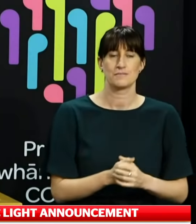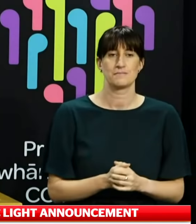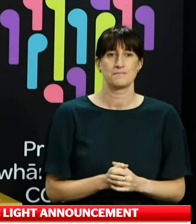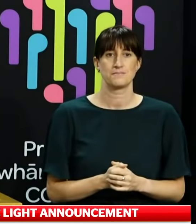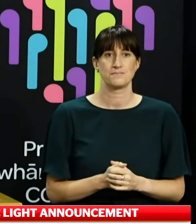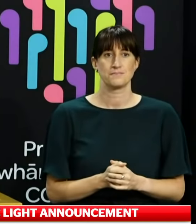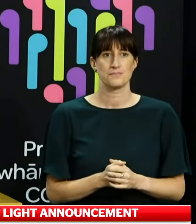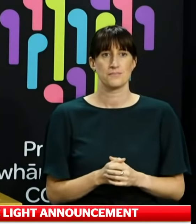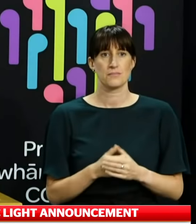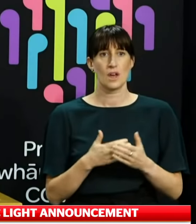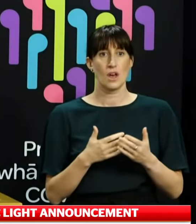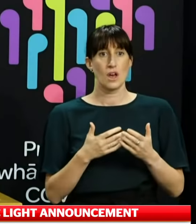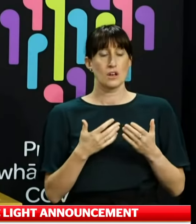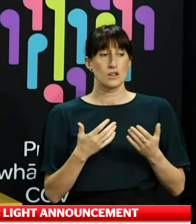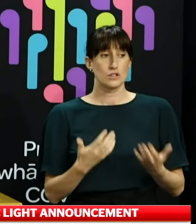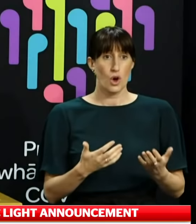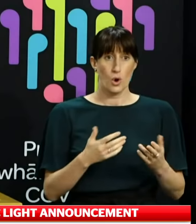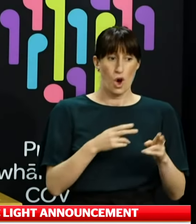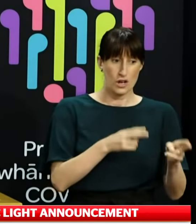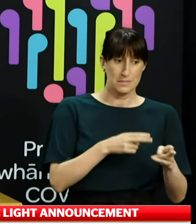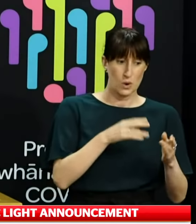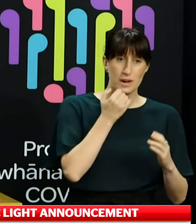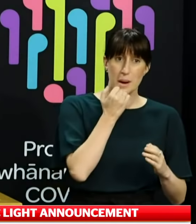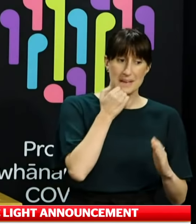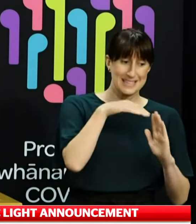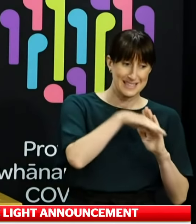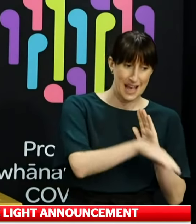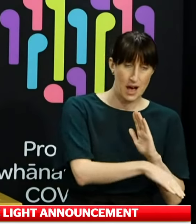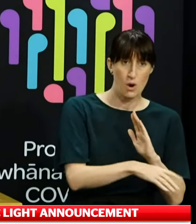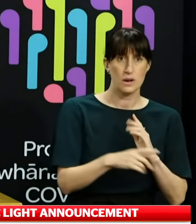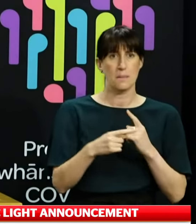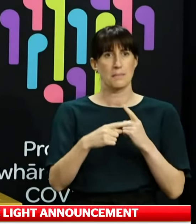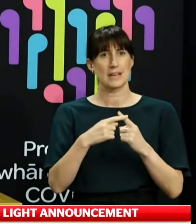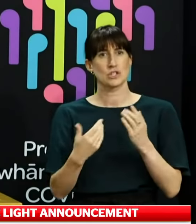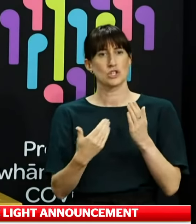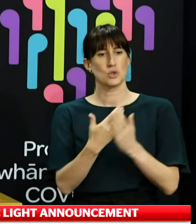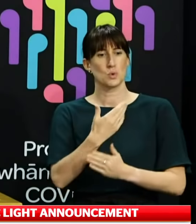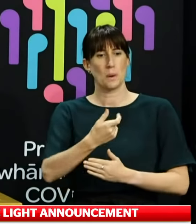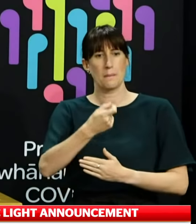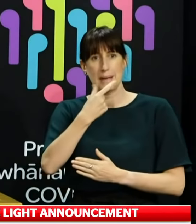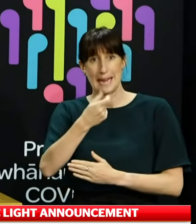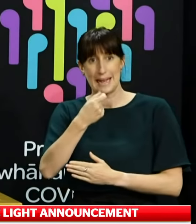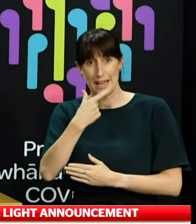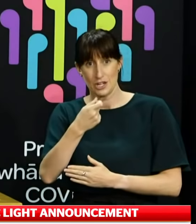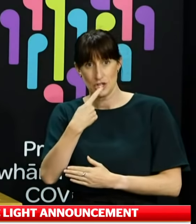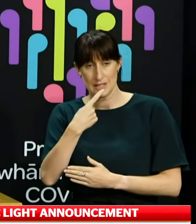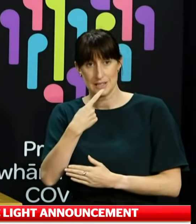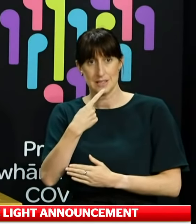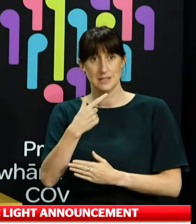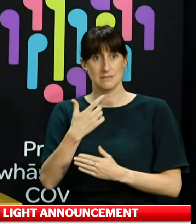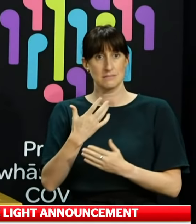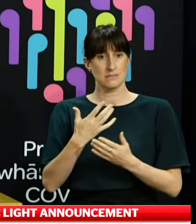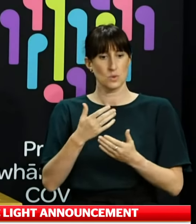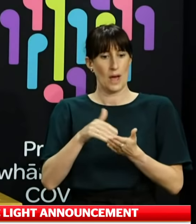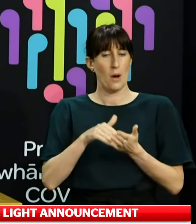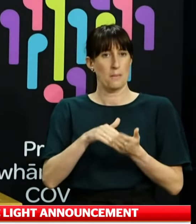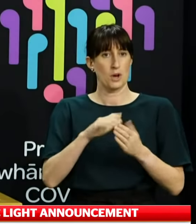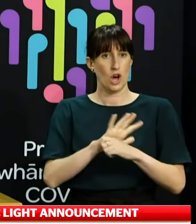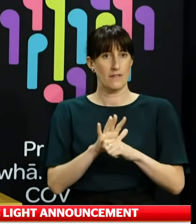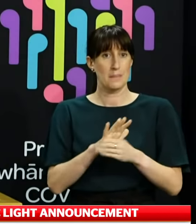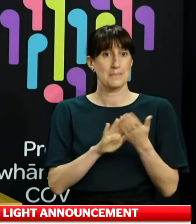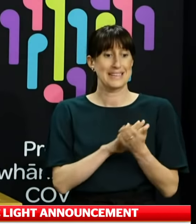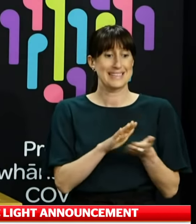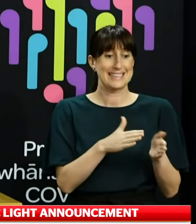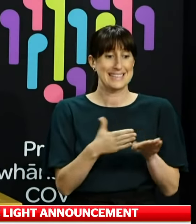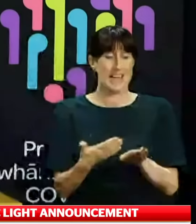with the arrival of new antiviral medications, means that the number of deaths is now also declining from a seven-day rolling